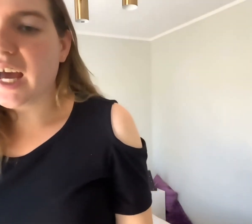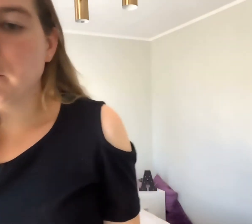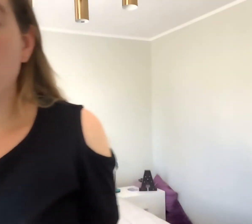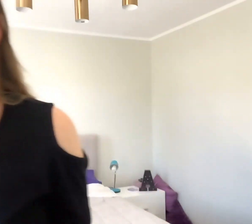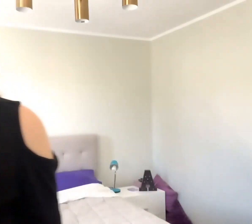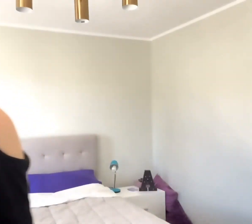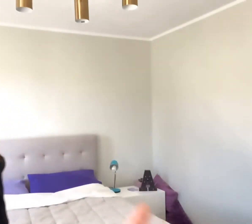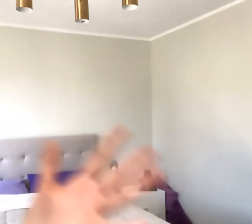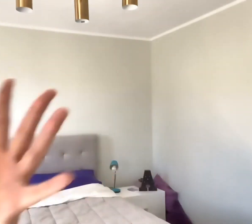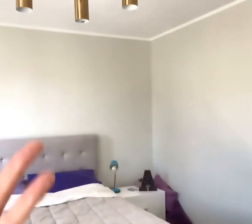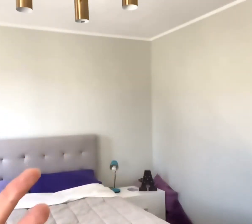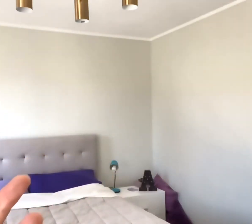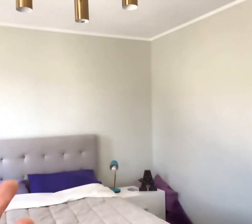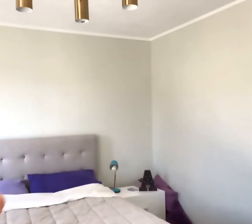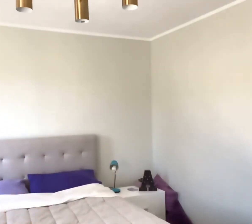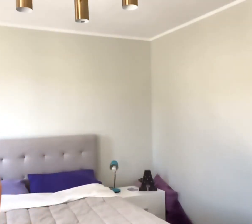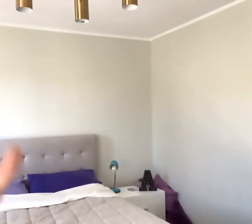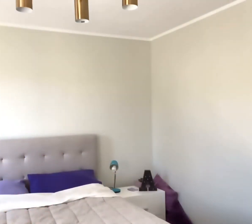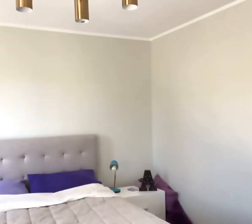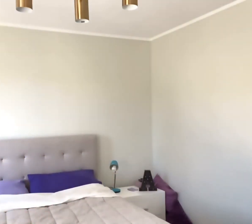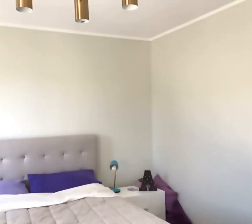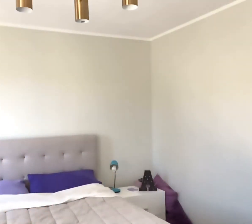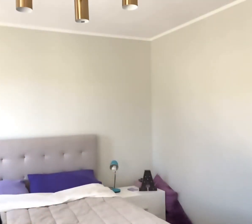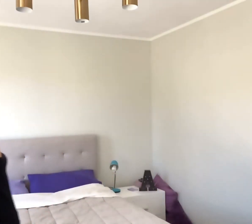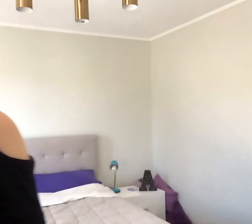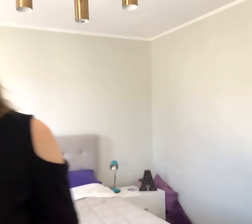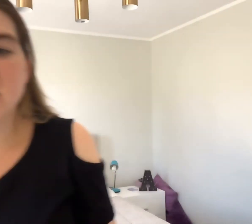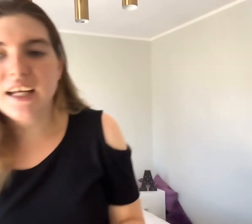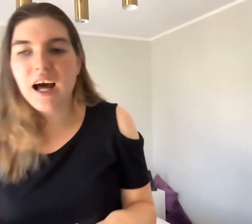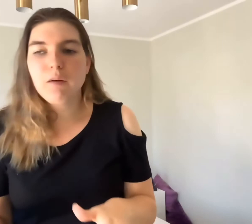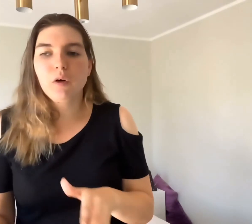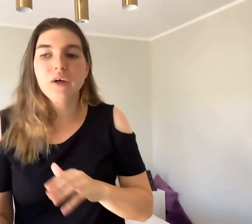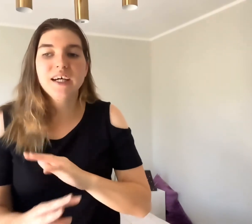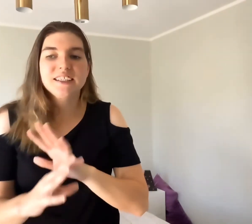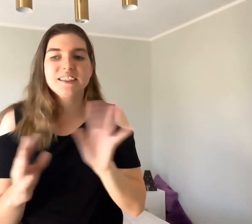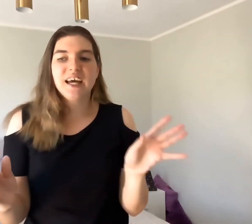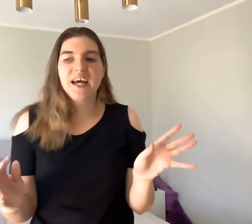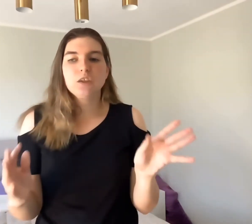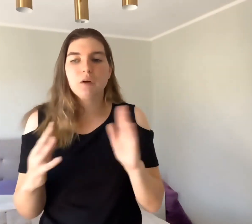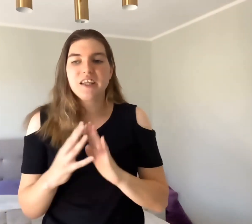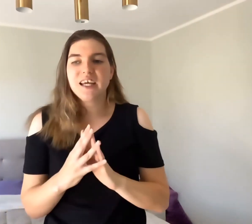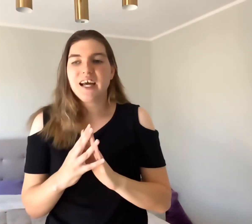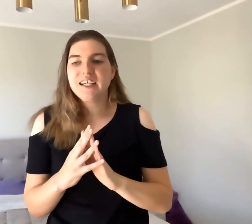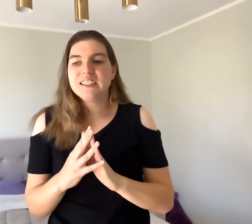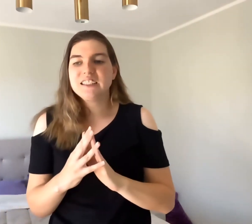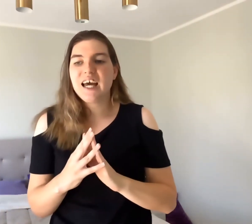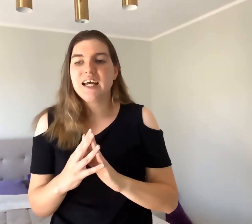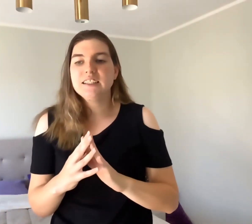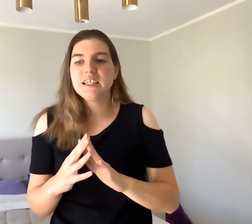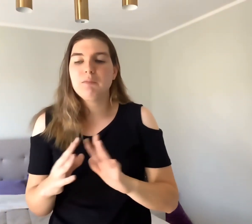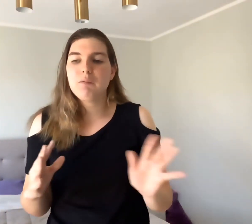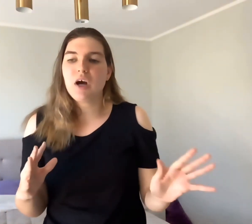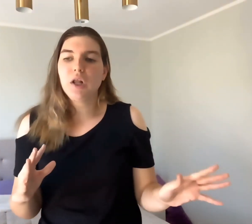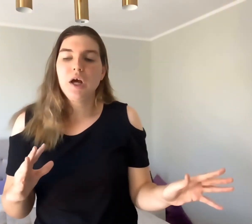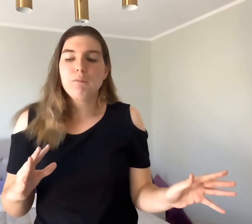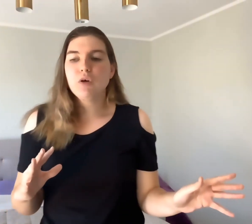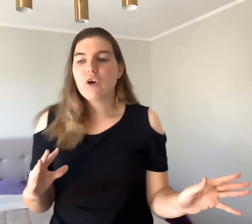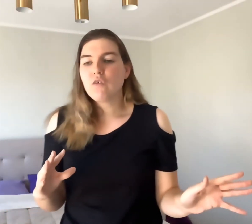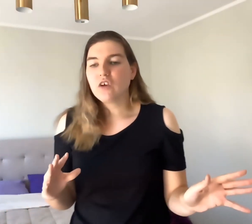camera, I'll set it up so I know where to stand, and then I will stand where I think I need to stand, and maybe I'll move over a little